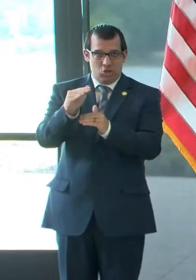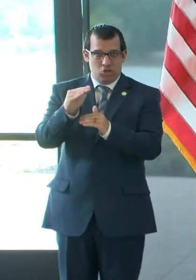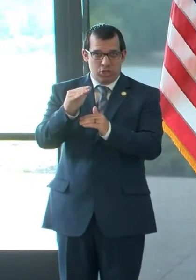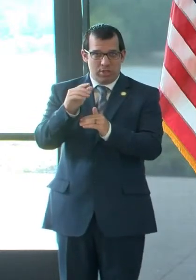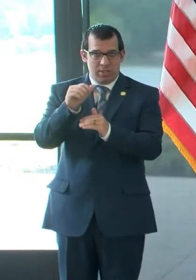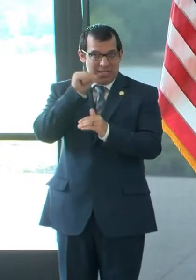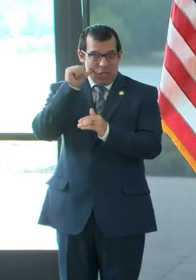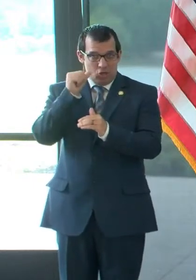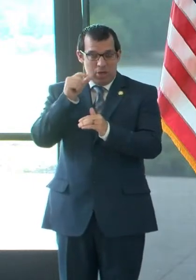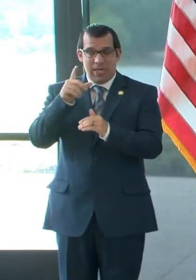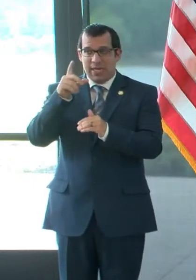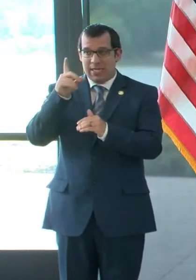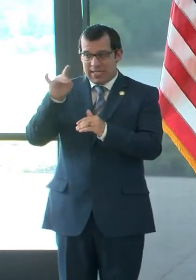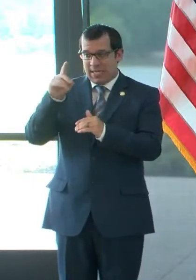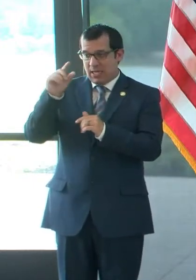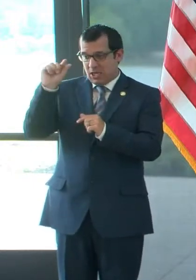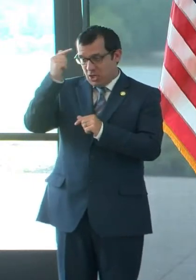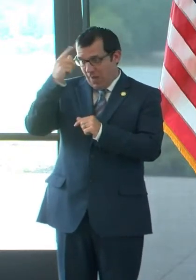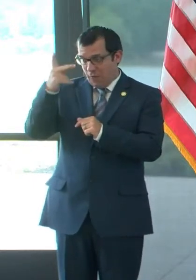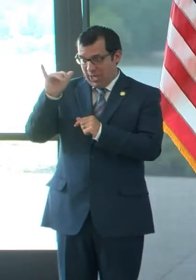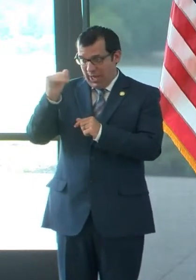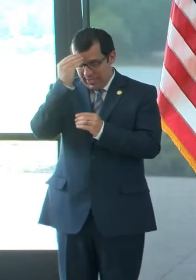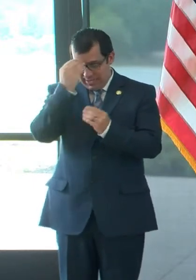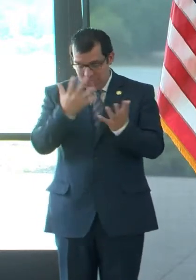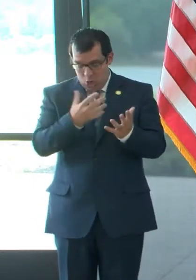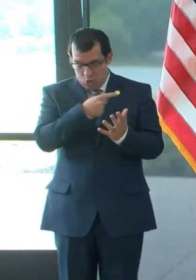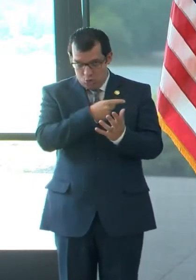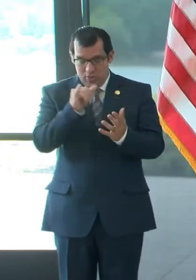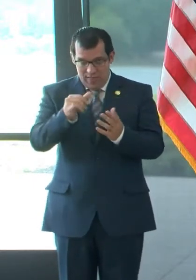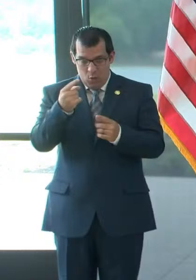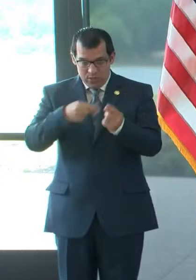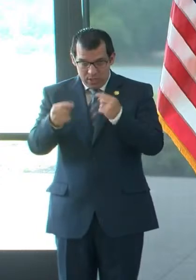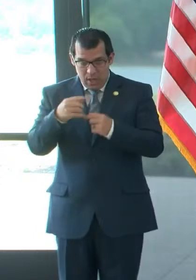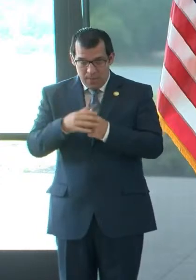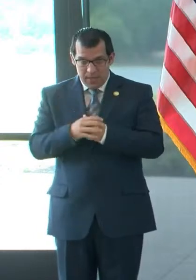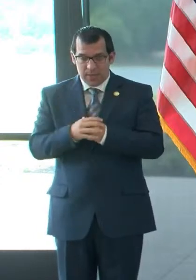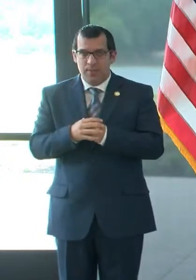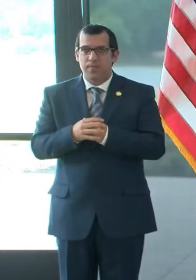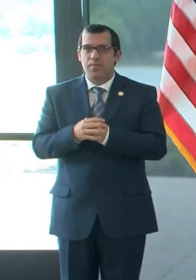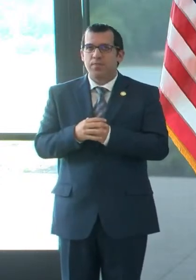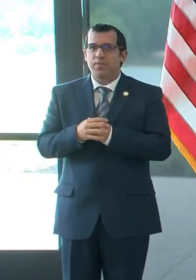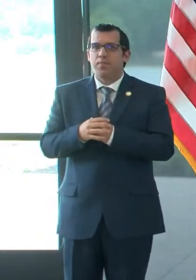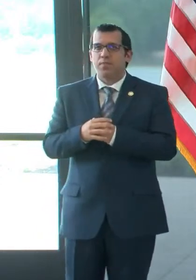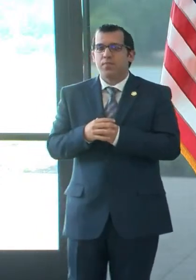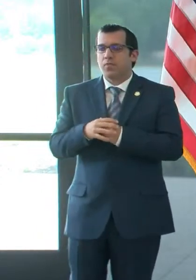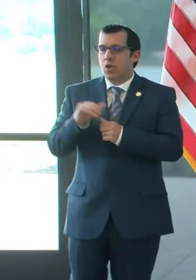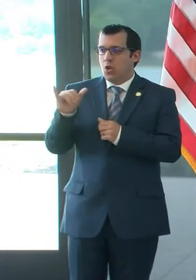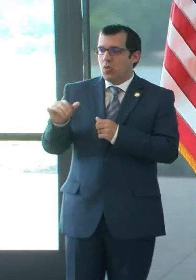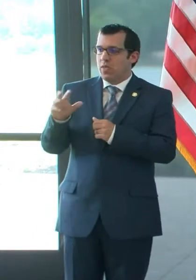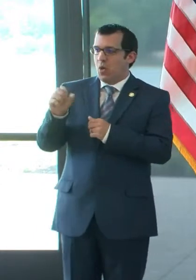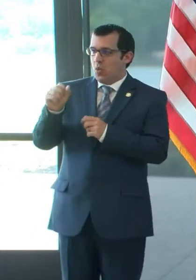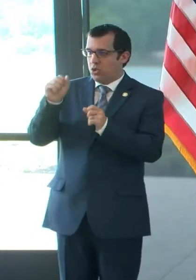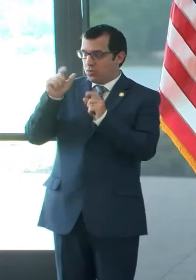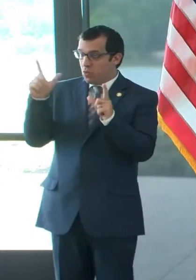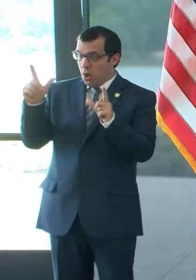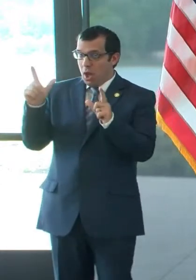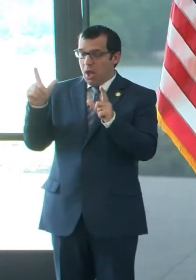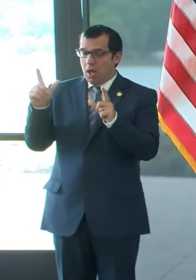yesterday. Did Governor Kelly give you a heads up that that was coming? No, that came as a